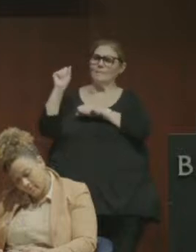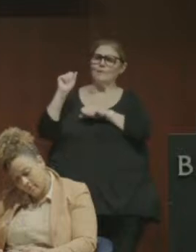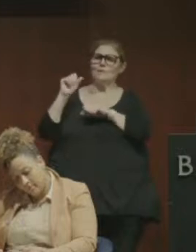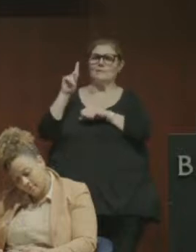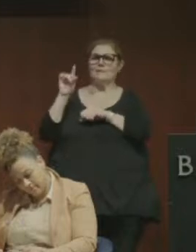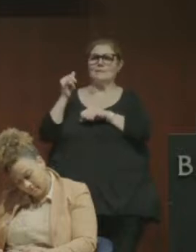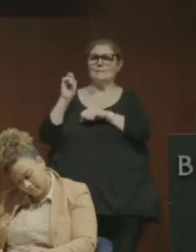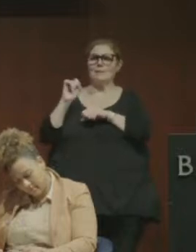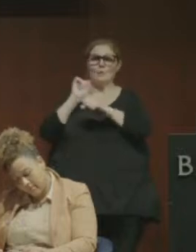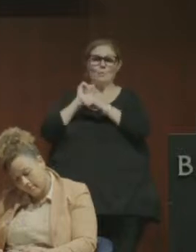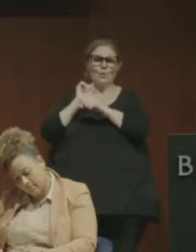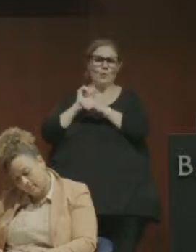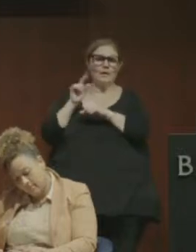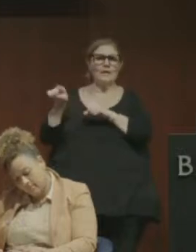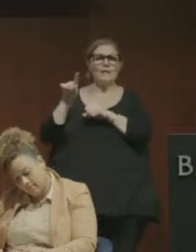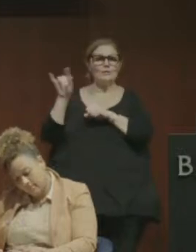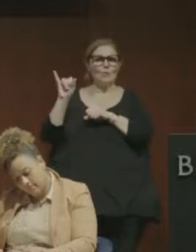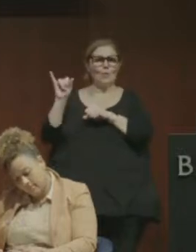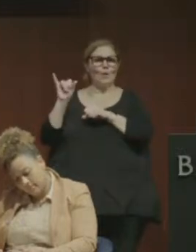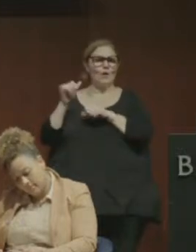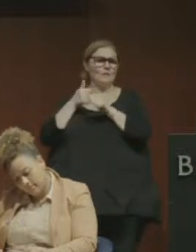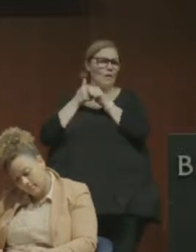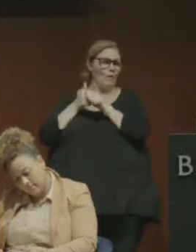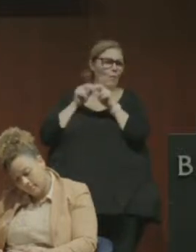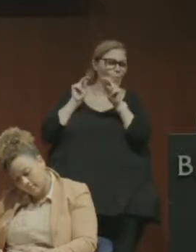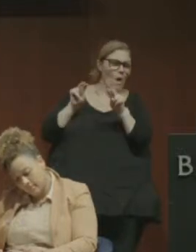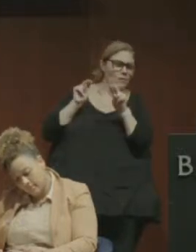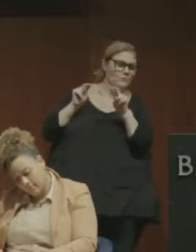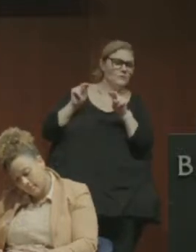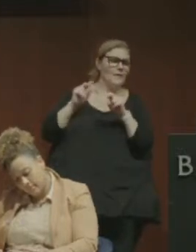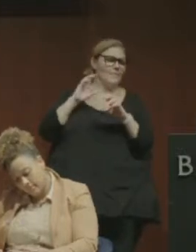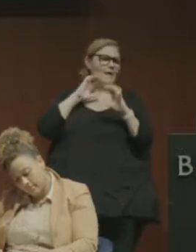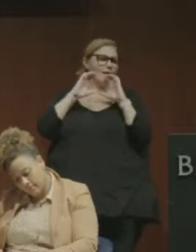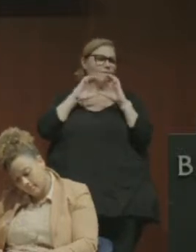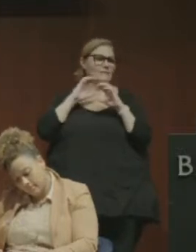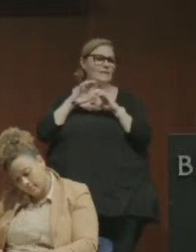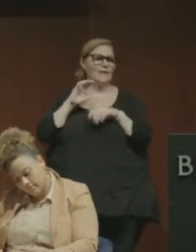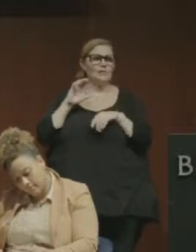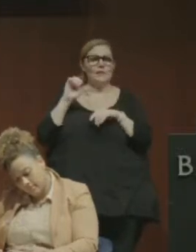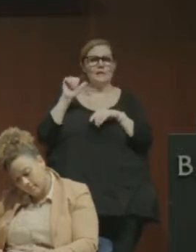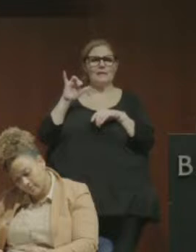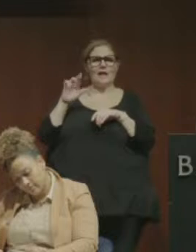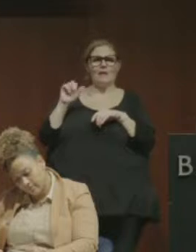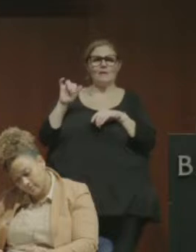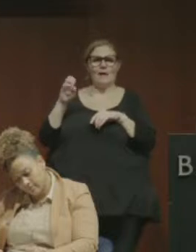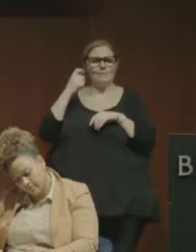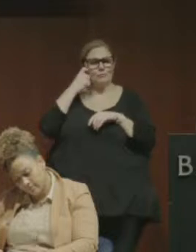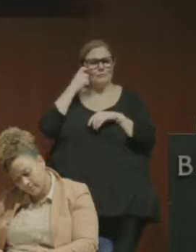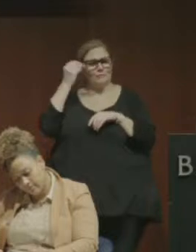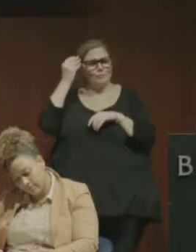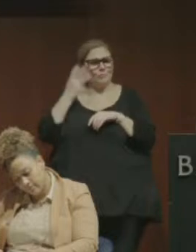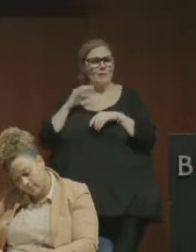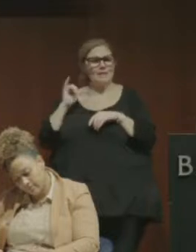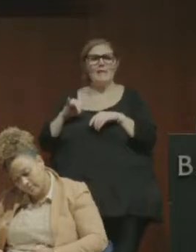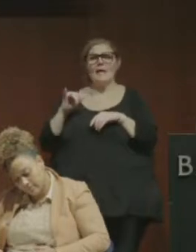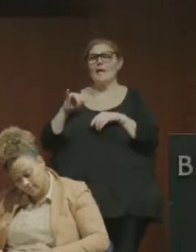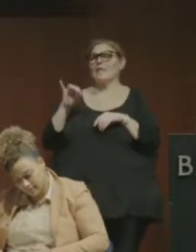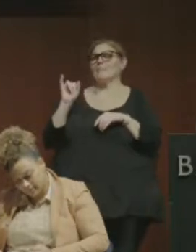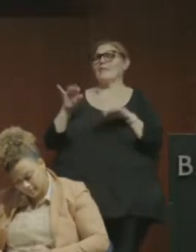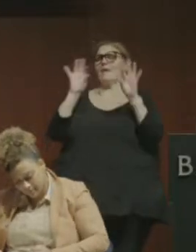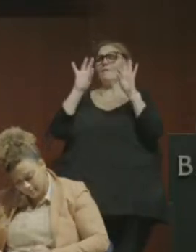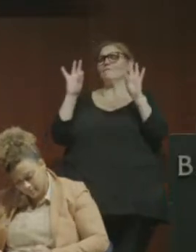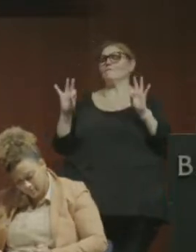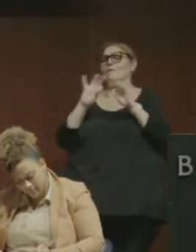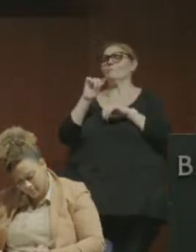at UN Women, who is also tracking the reparations conversation in CARICOM. And she recently shared with me that the framing of